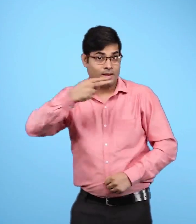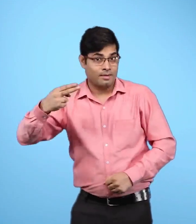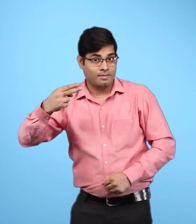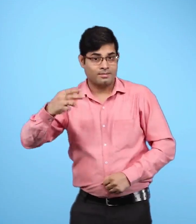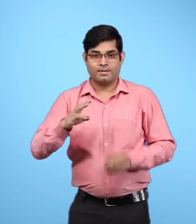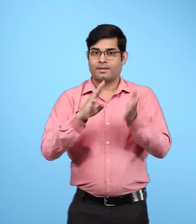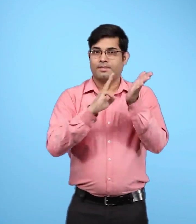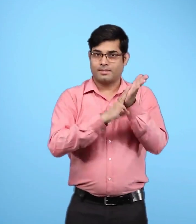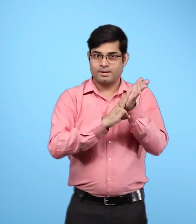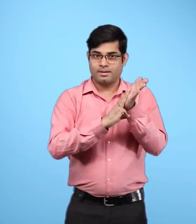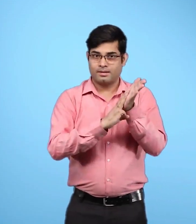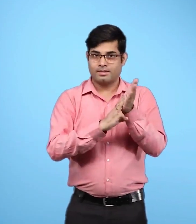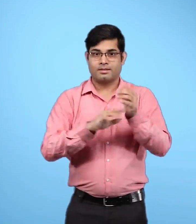to school.